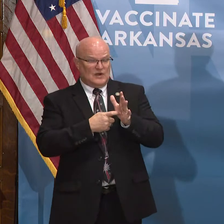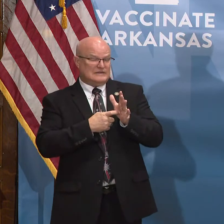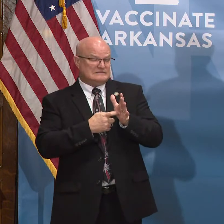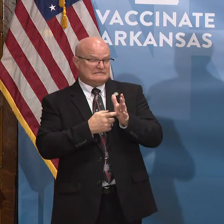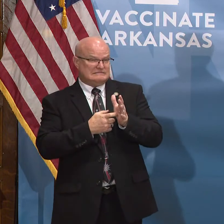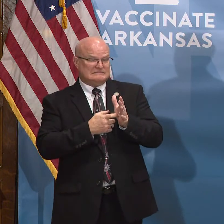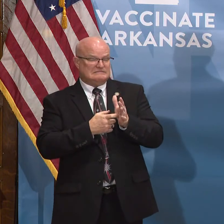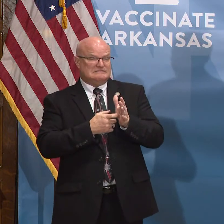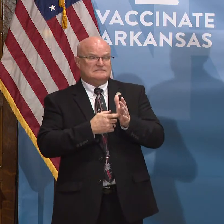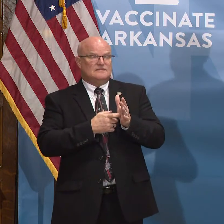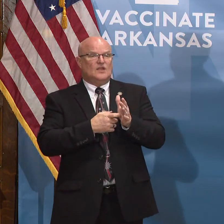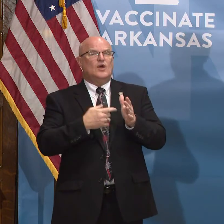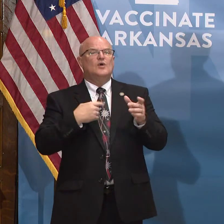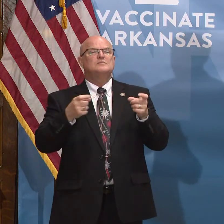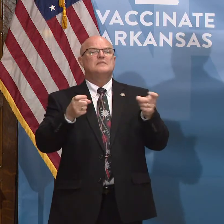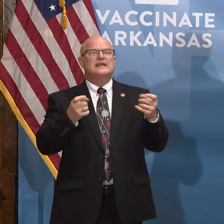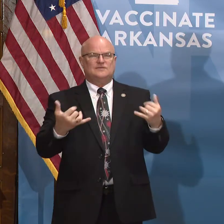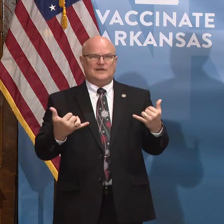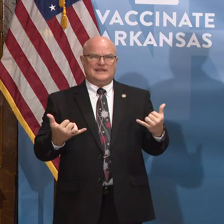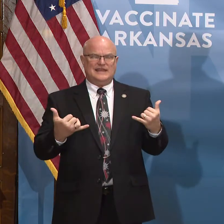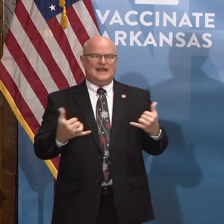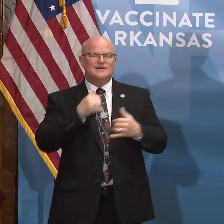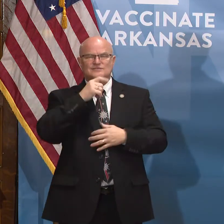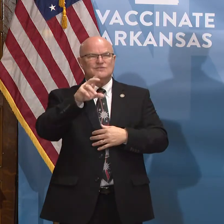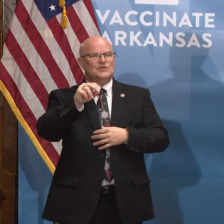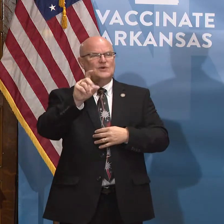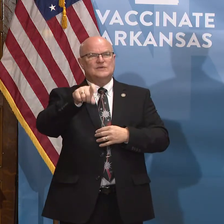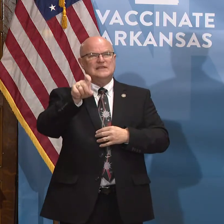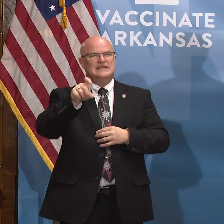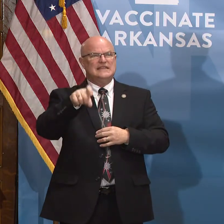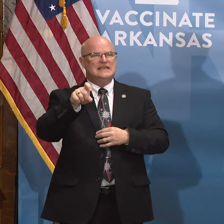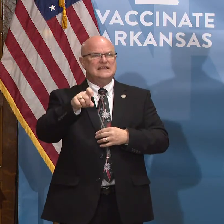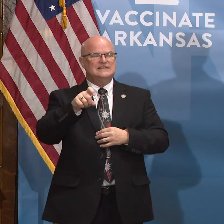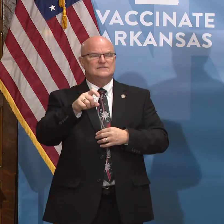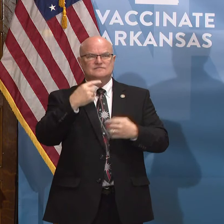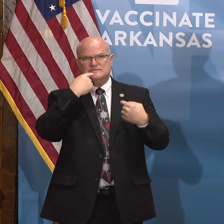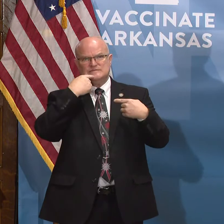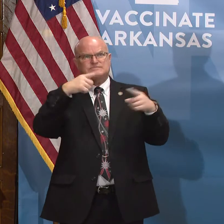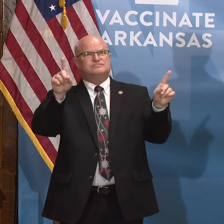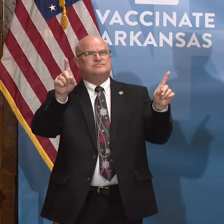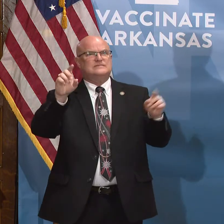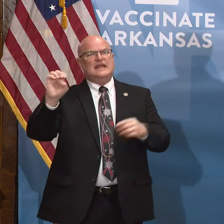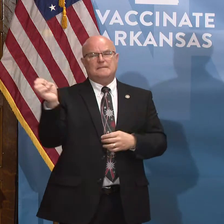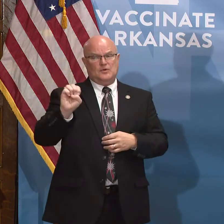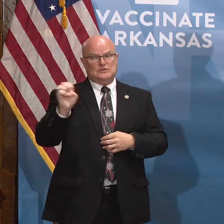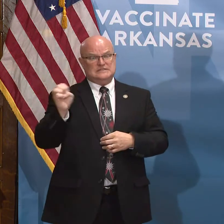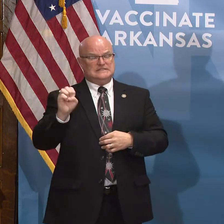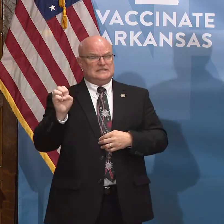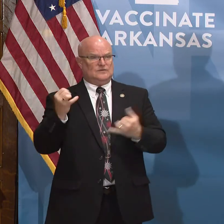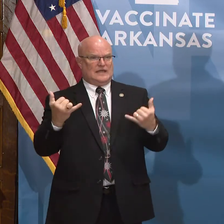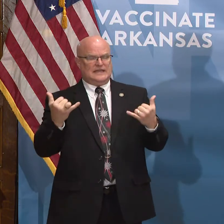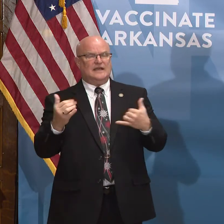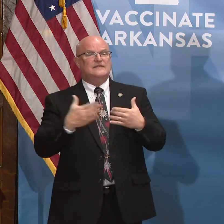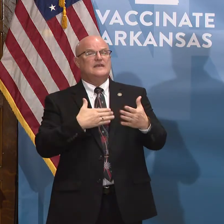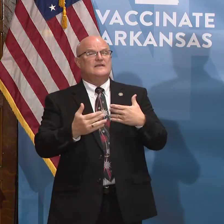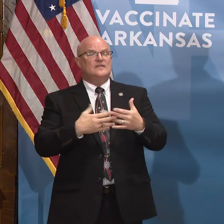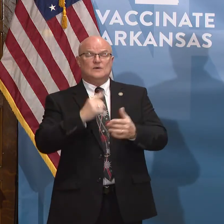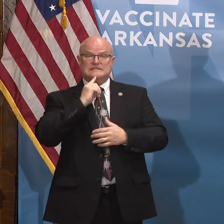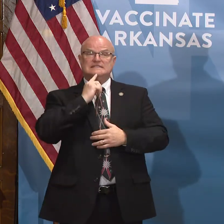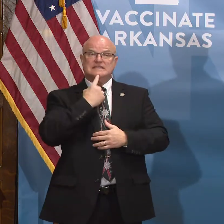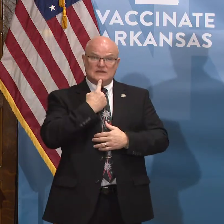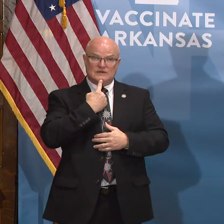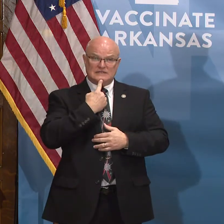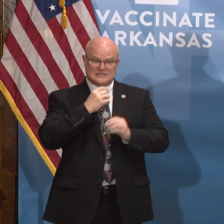and we're managing it. So there's no need to redeclare an emergency, even though we take it